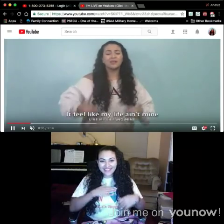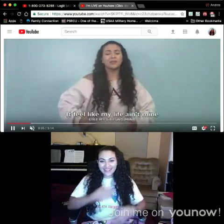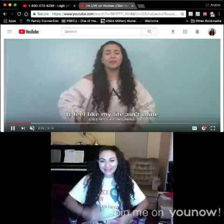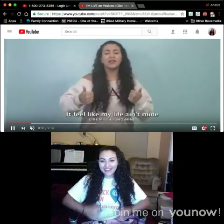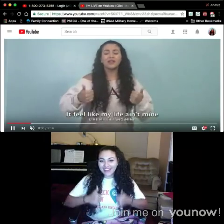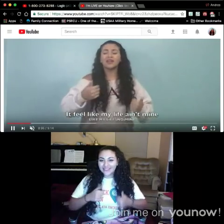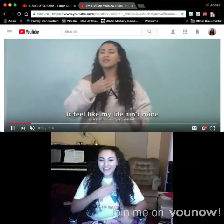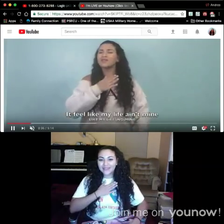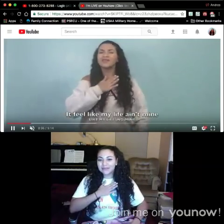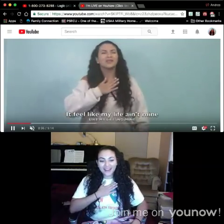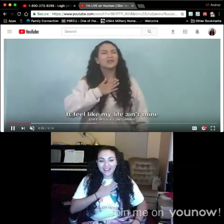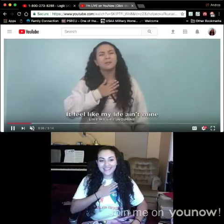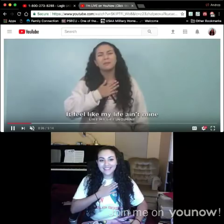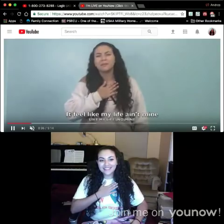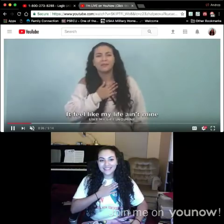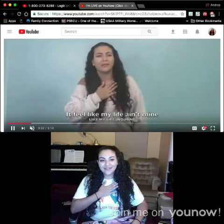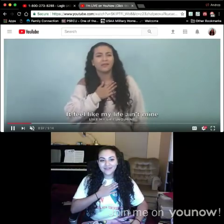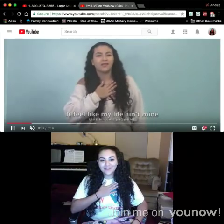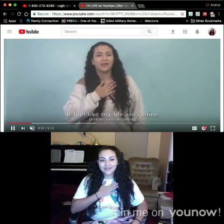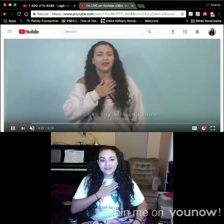It felt like my life ain't mine.